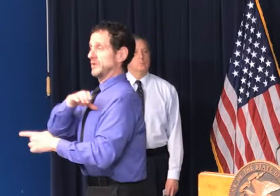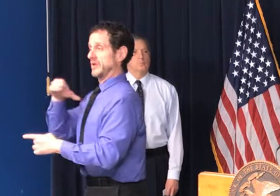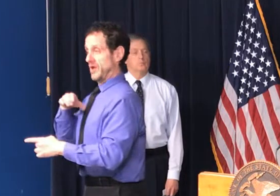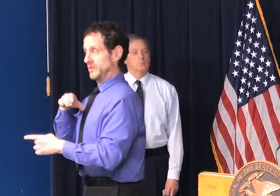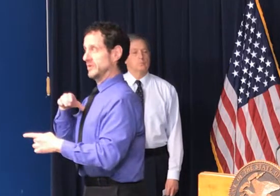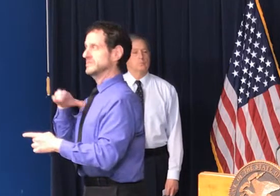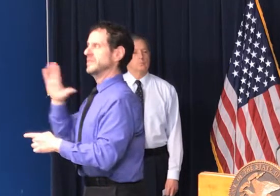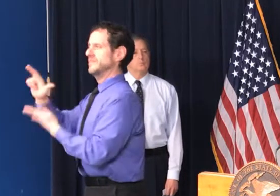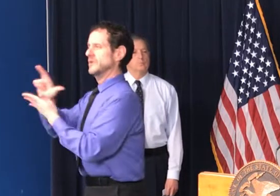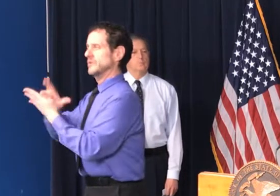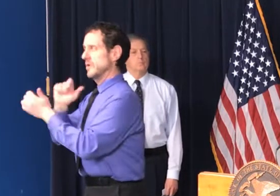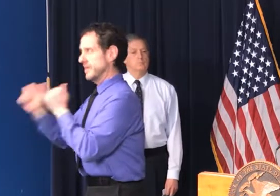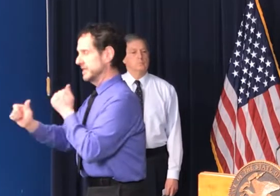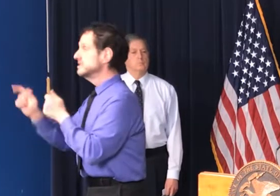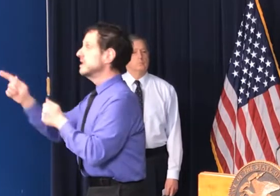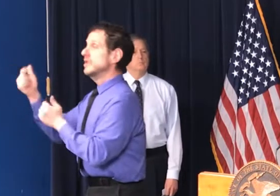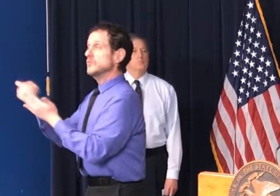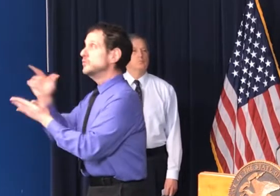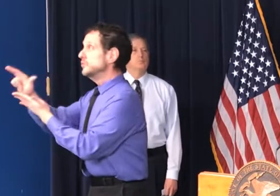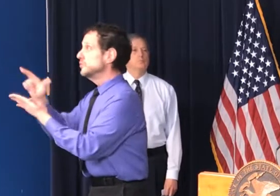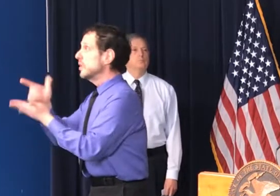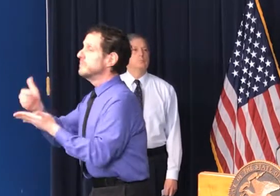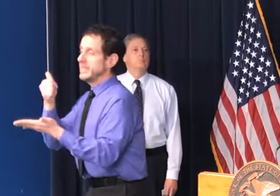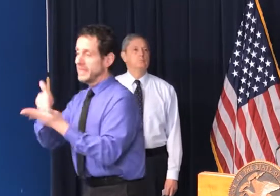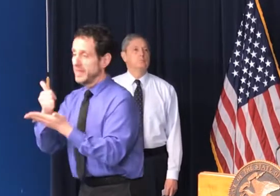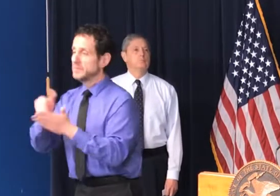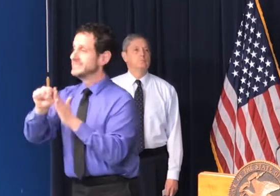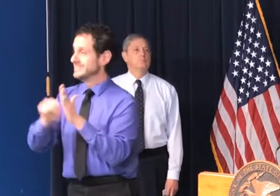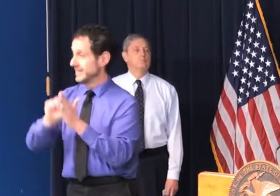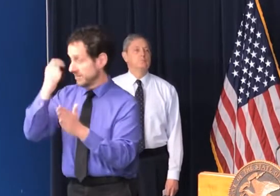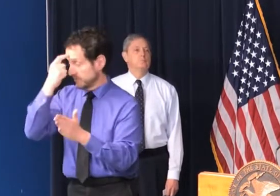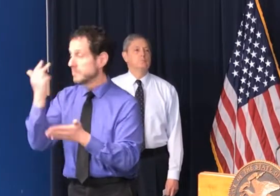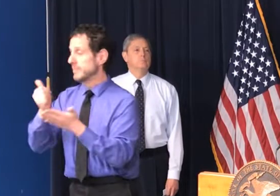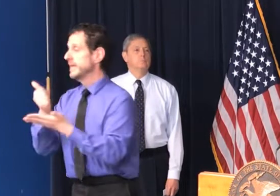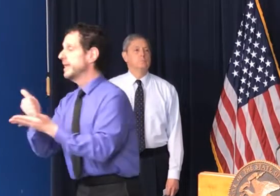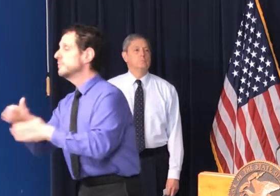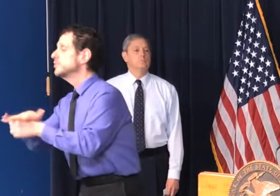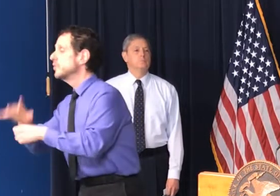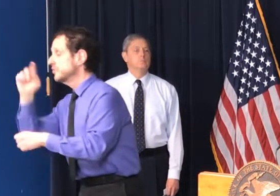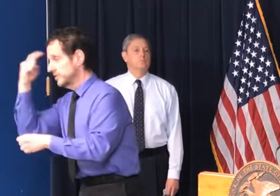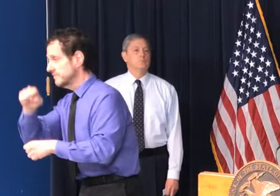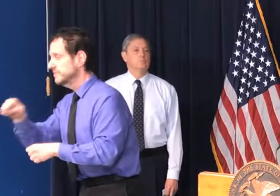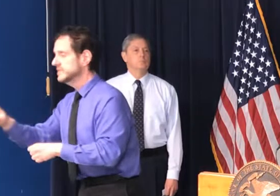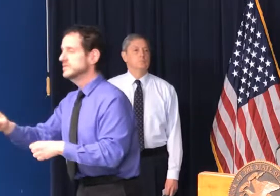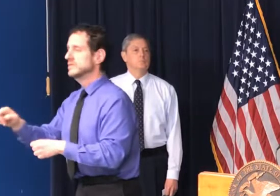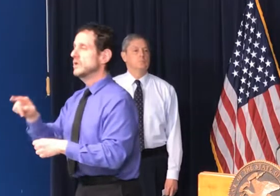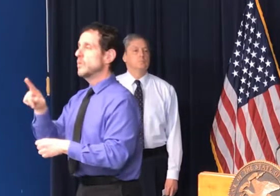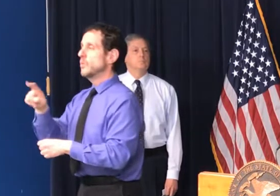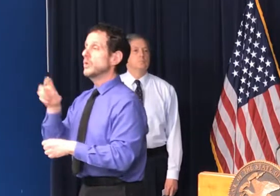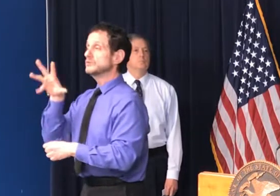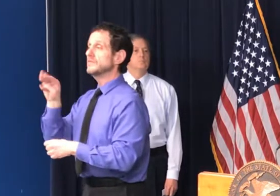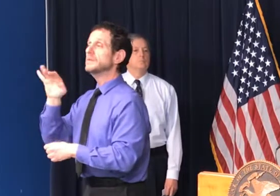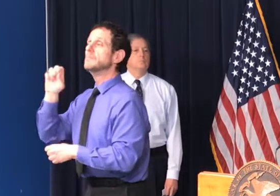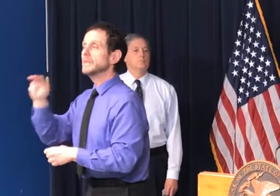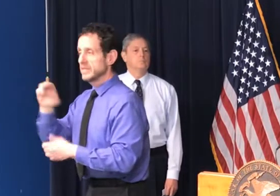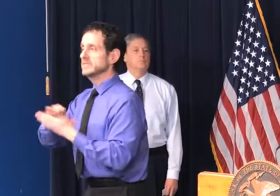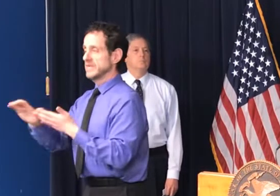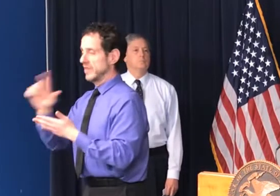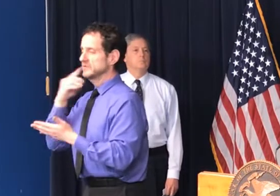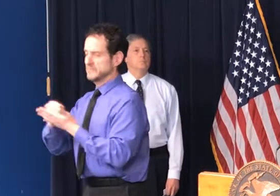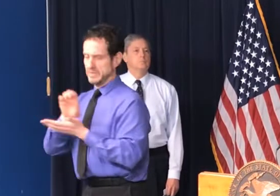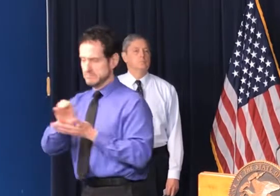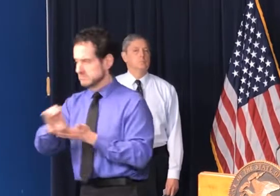that the legislation may include efforts to assist state and local governments, including $150 billion in appropriations and some